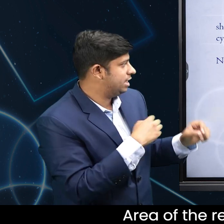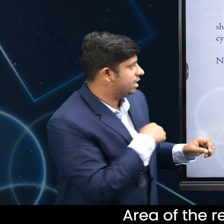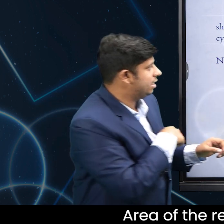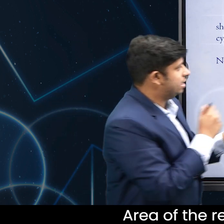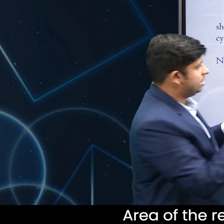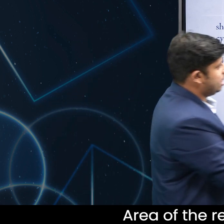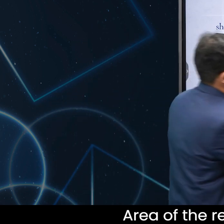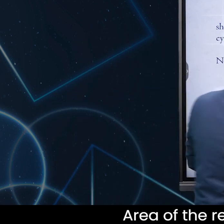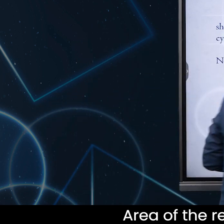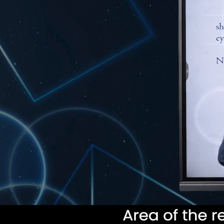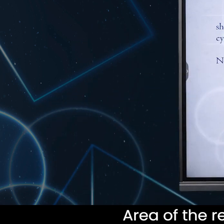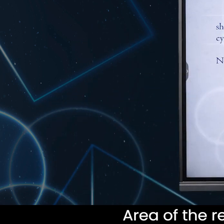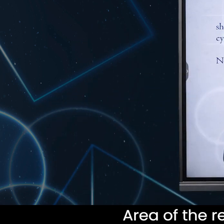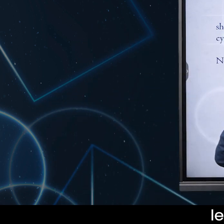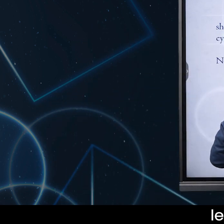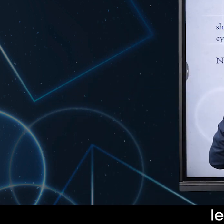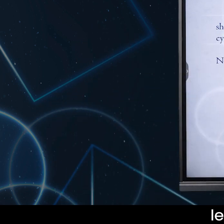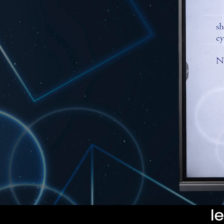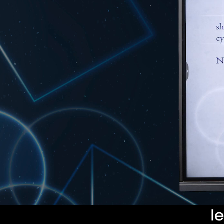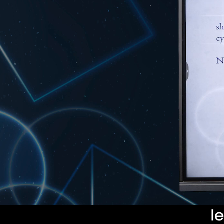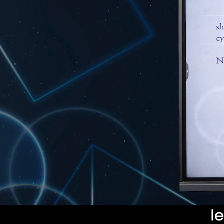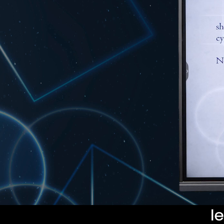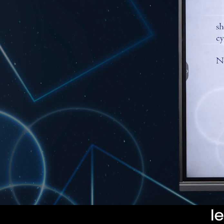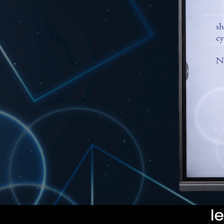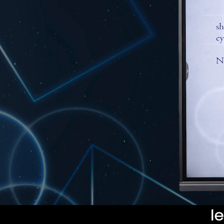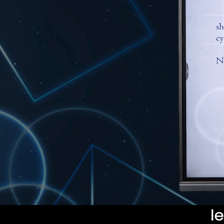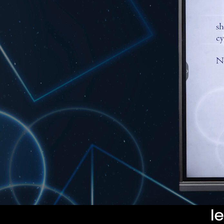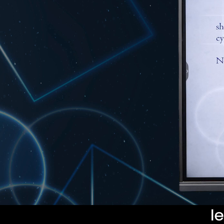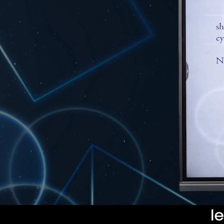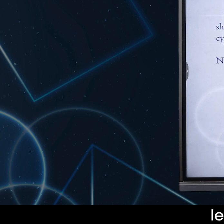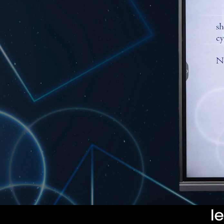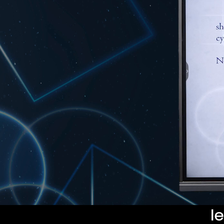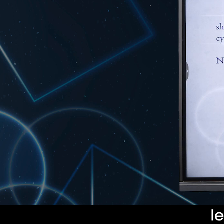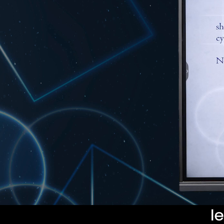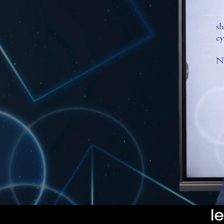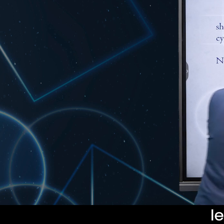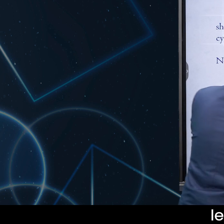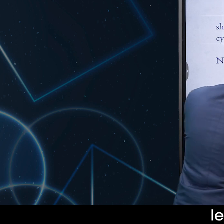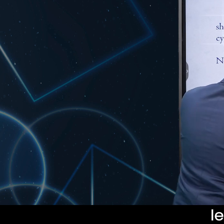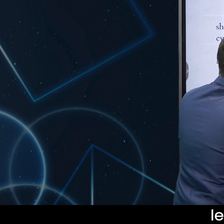to length into breadth, that is equal to 2 pi r into h.